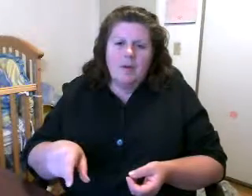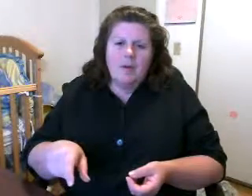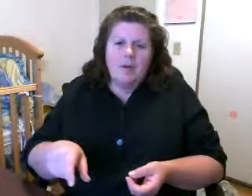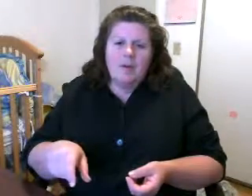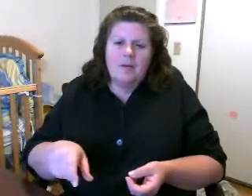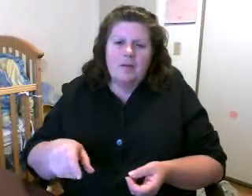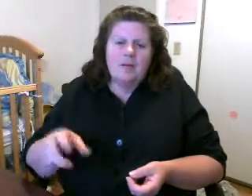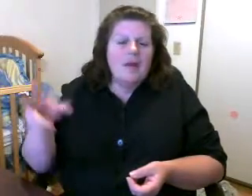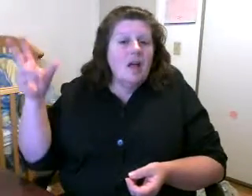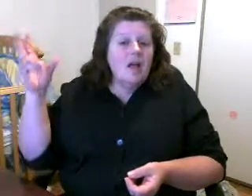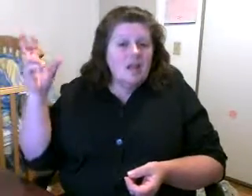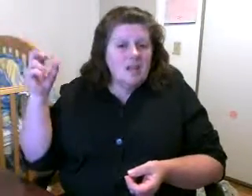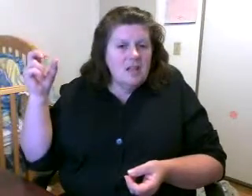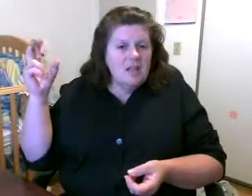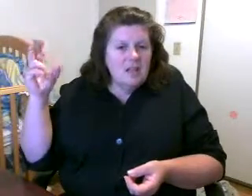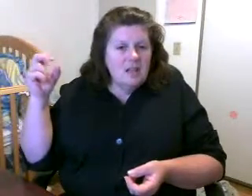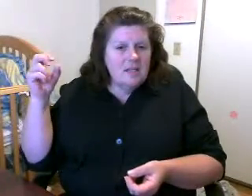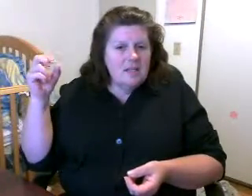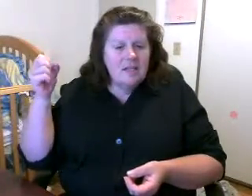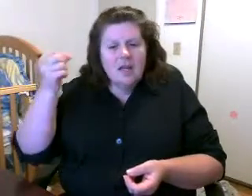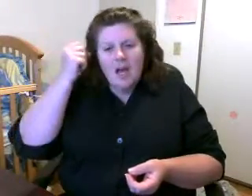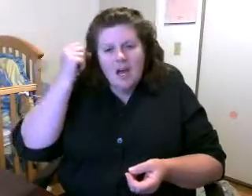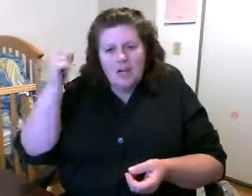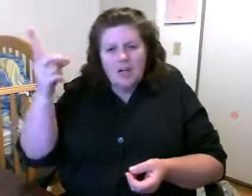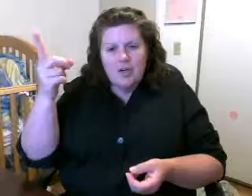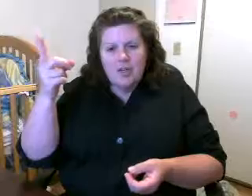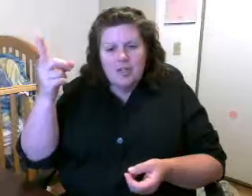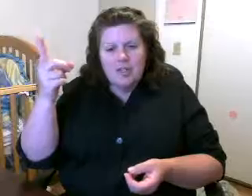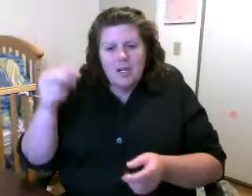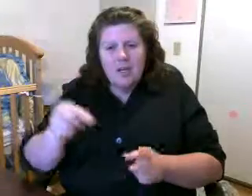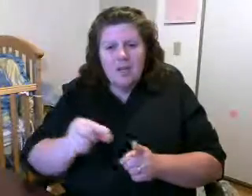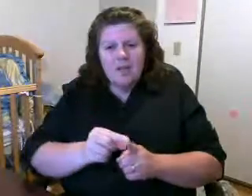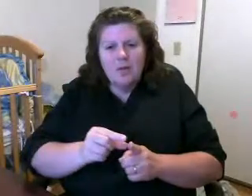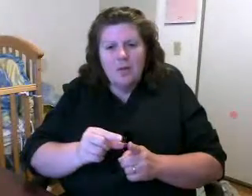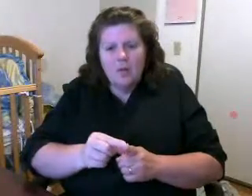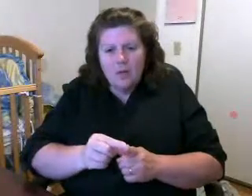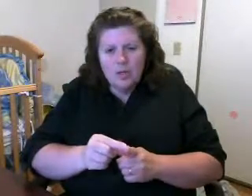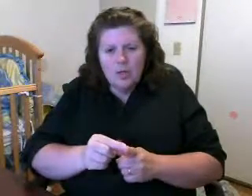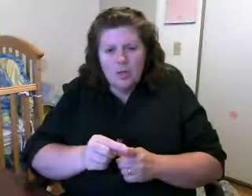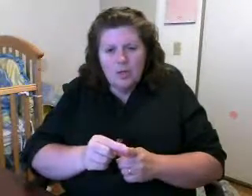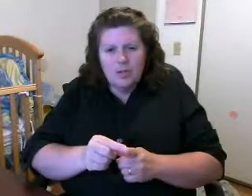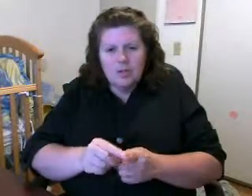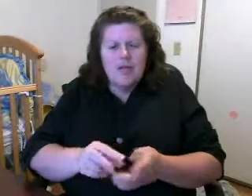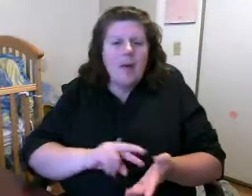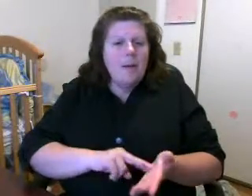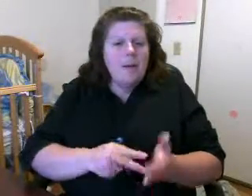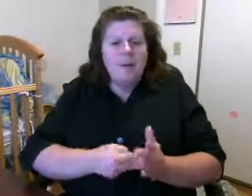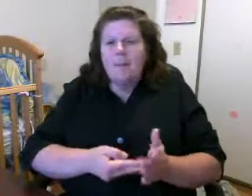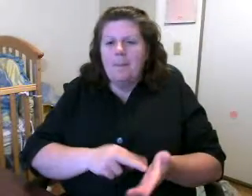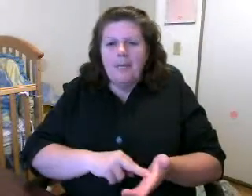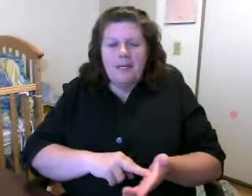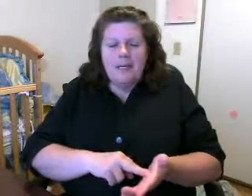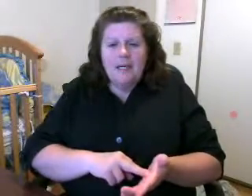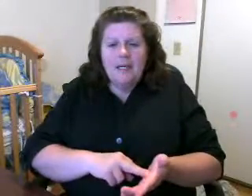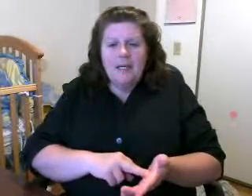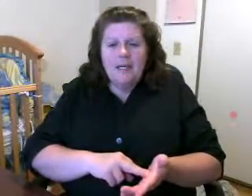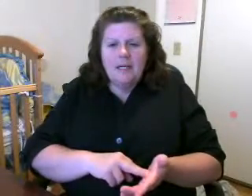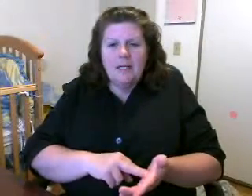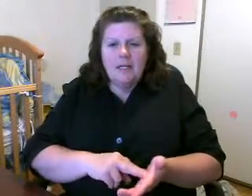listen, understand the words, understand the meaning, understand the tone of voice, understand the goal